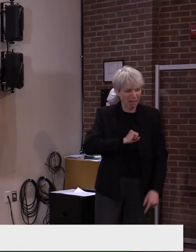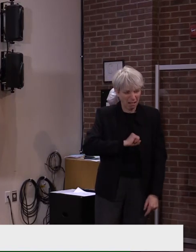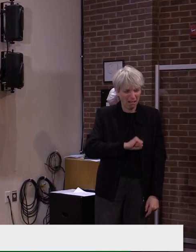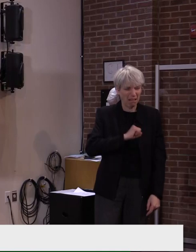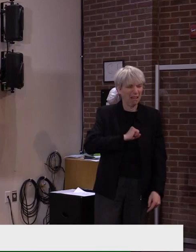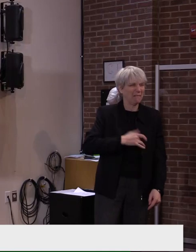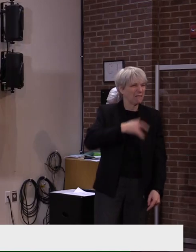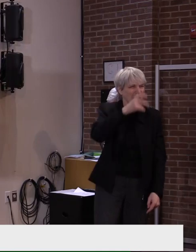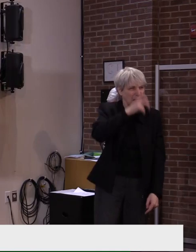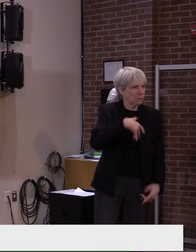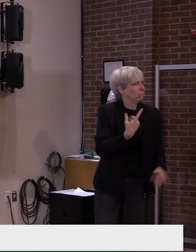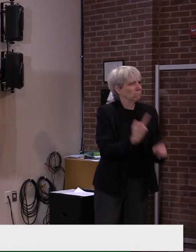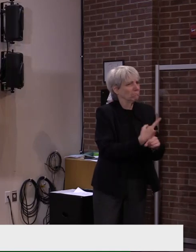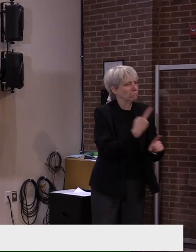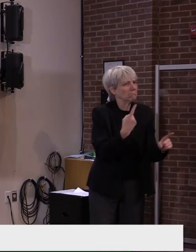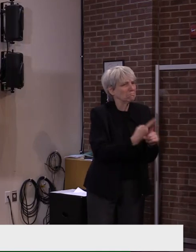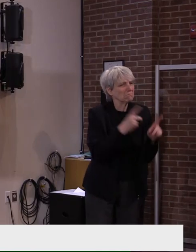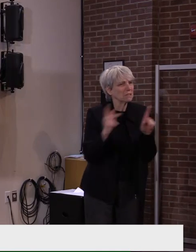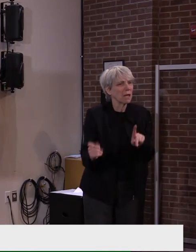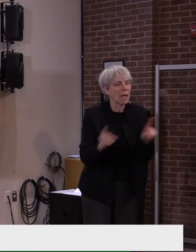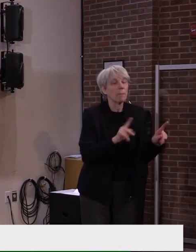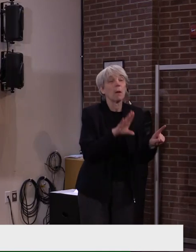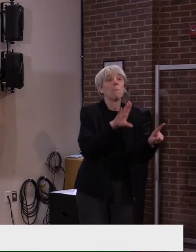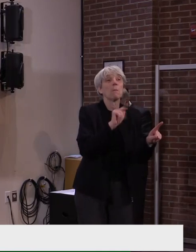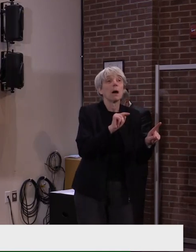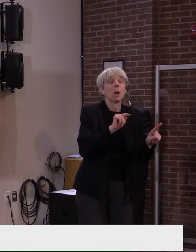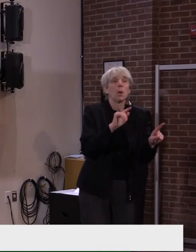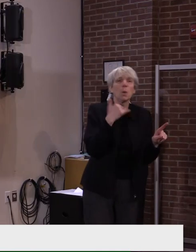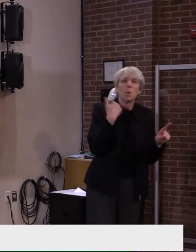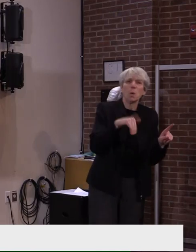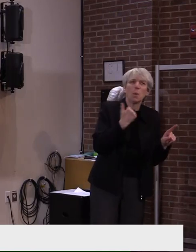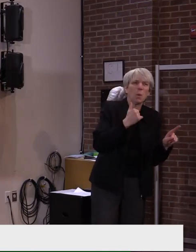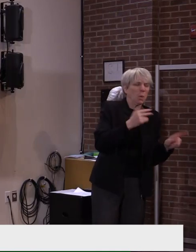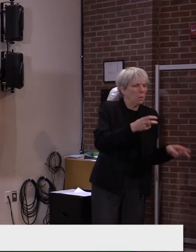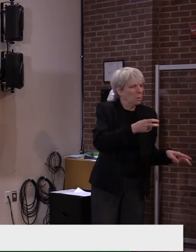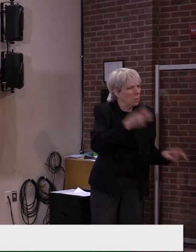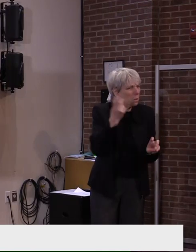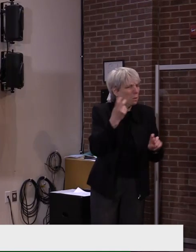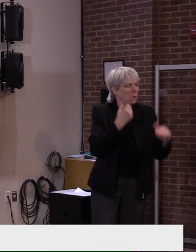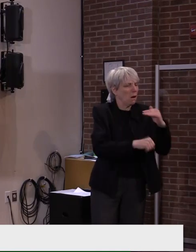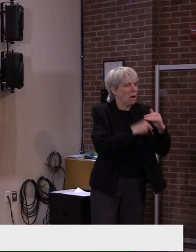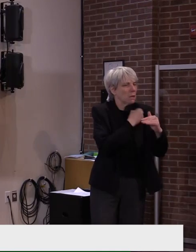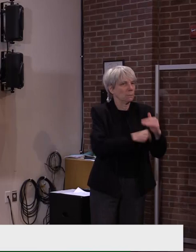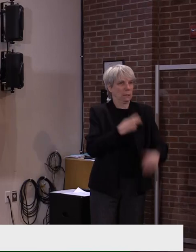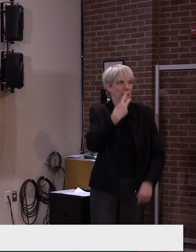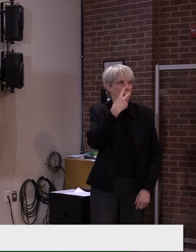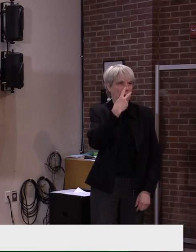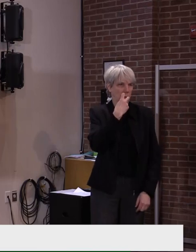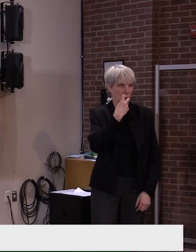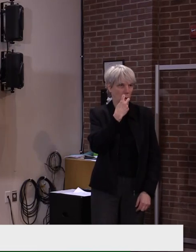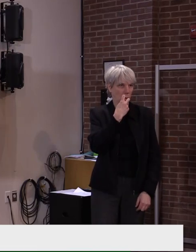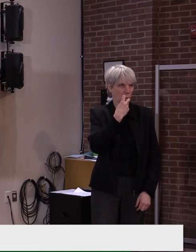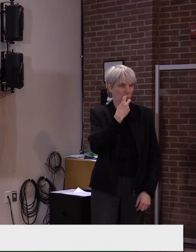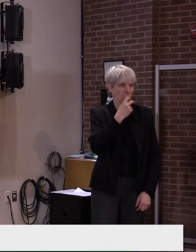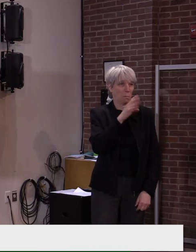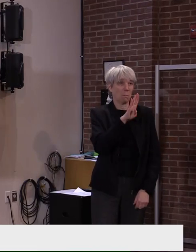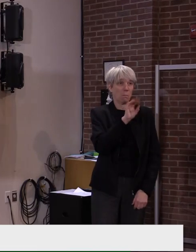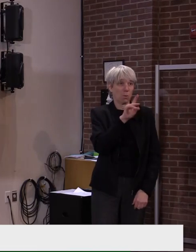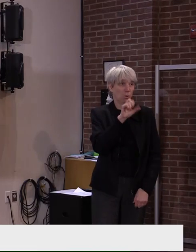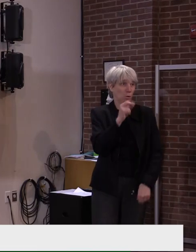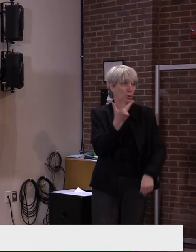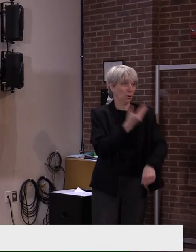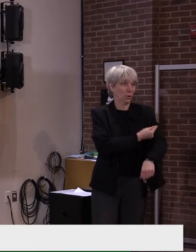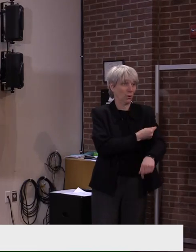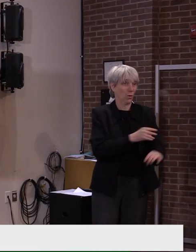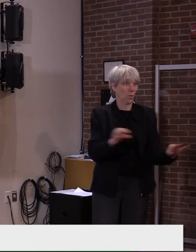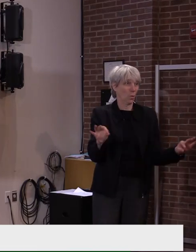full protection means you should escape the worst of it. And reports from around the country and in Vermont are bearing this